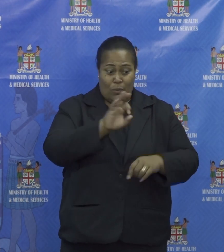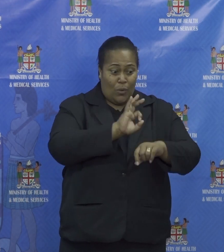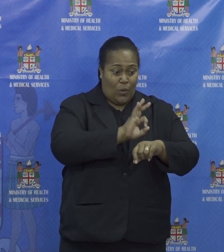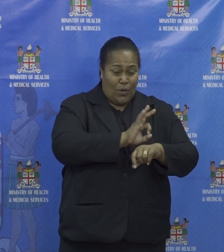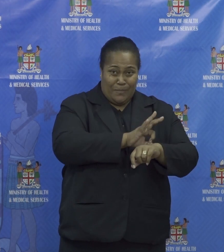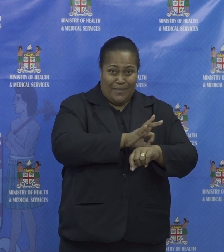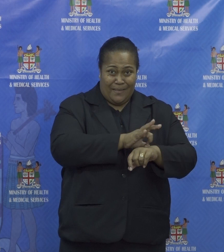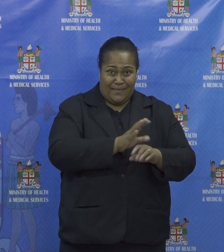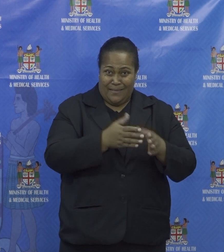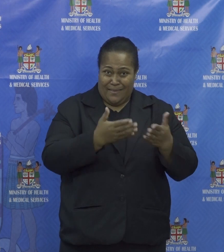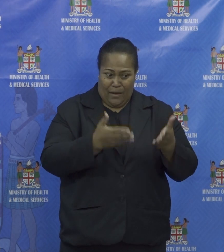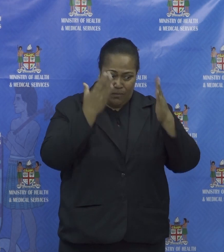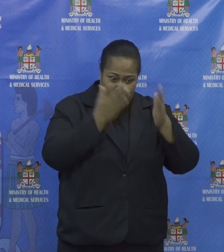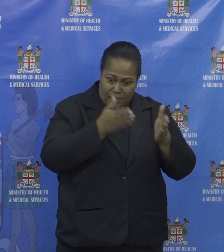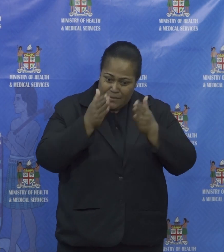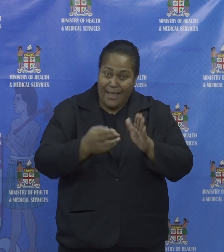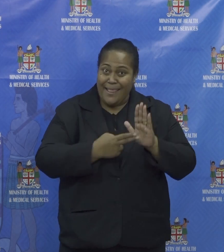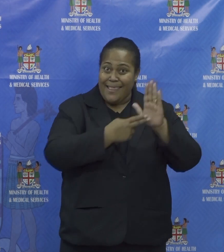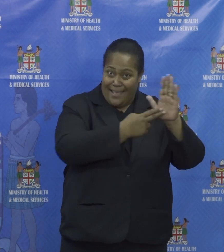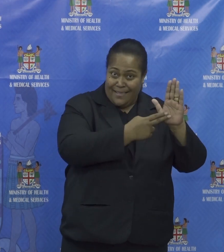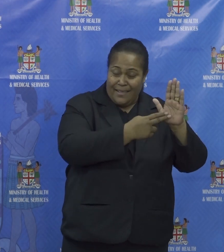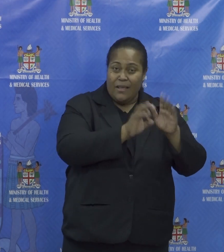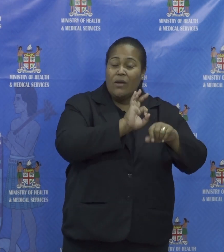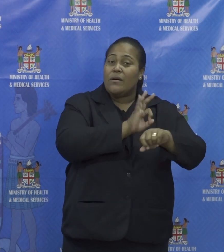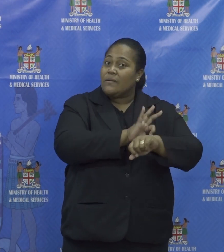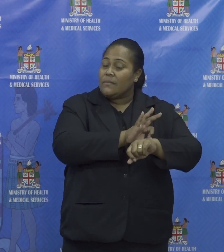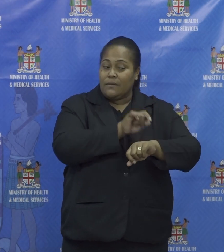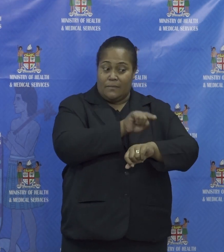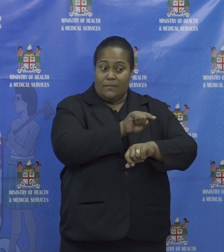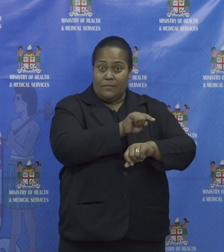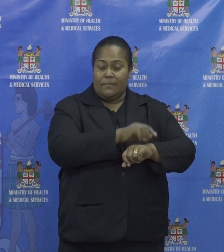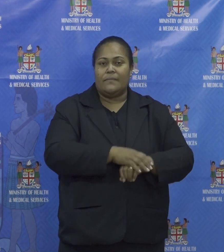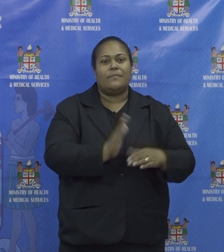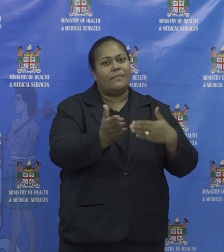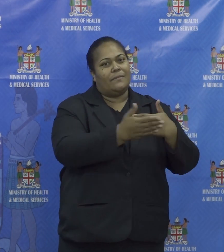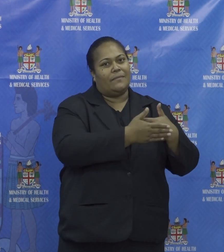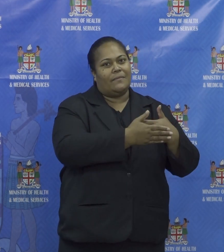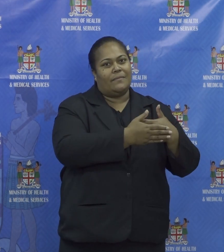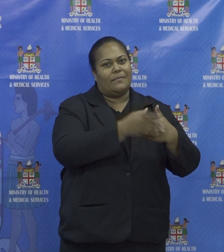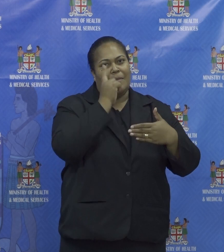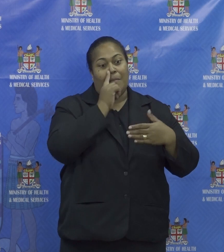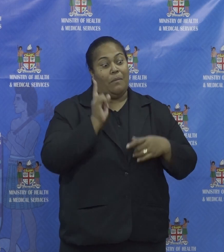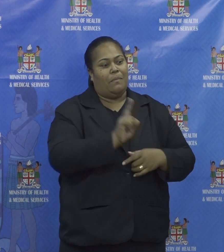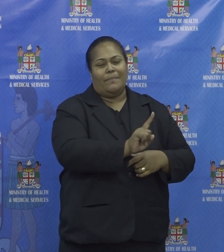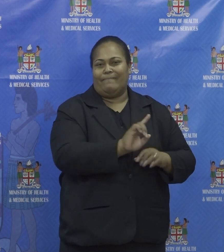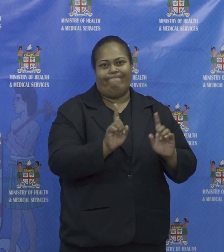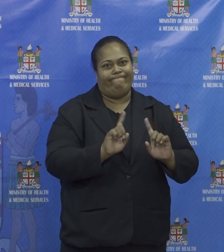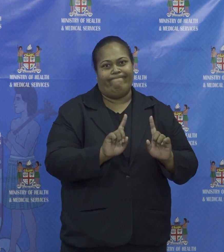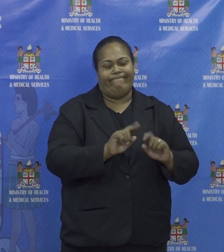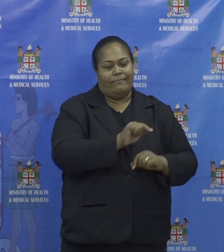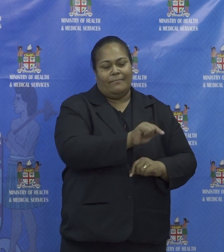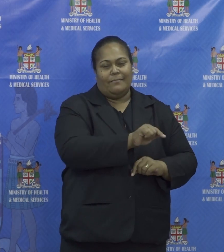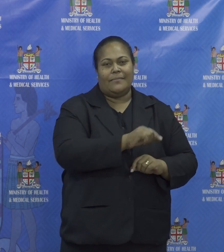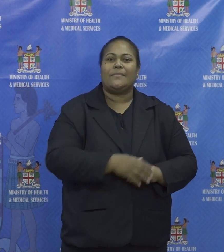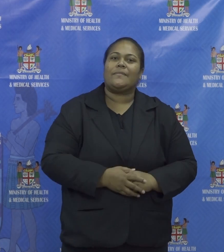interest, so Nadi Hospital is currently closed to the general public. We now